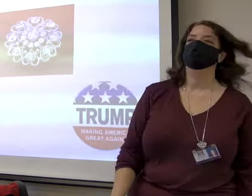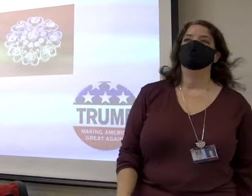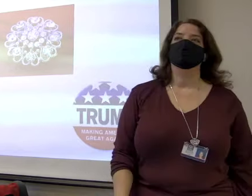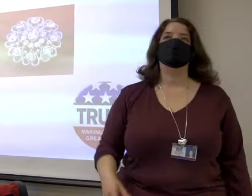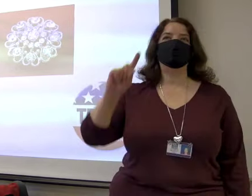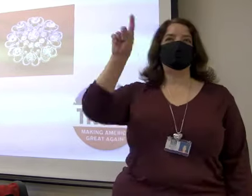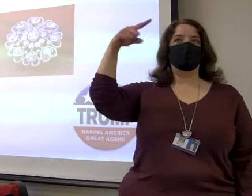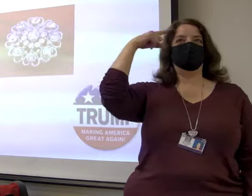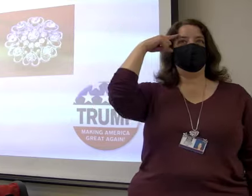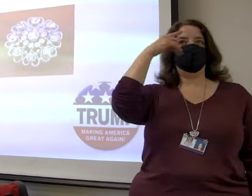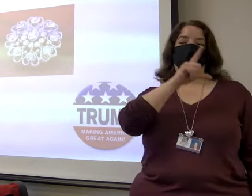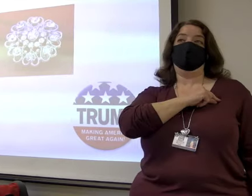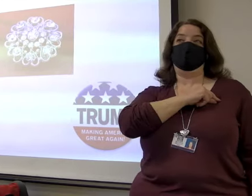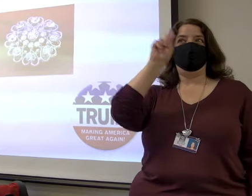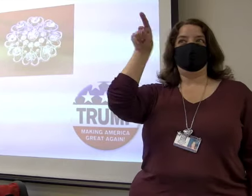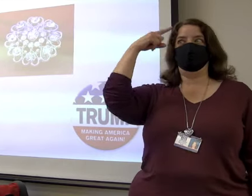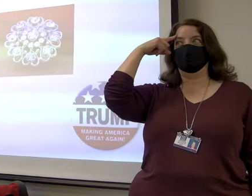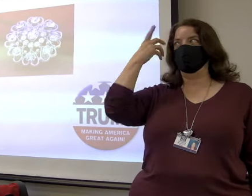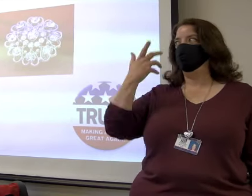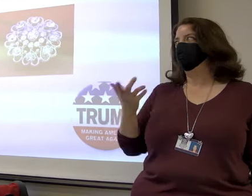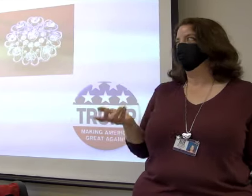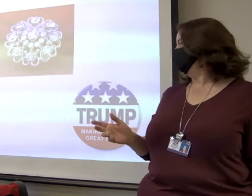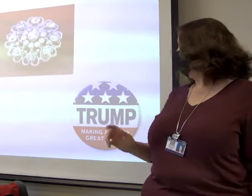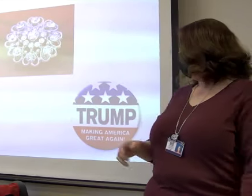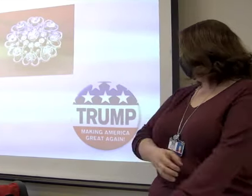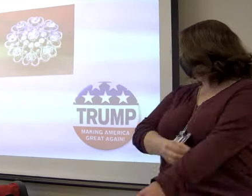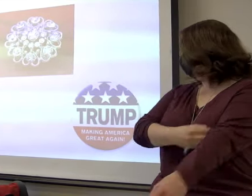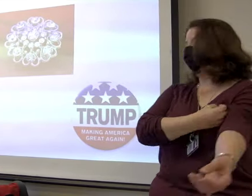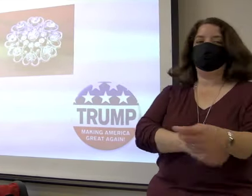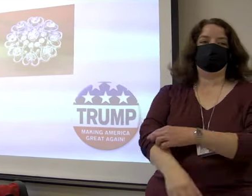So this is a political, so it's a pin that's political, right?